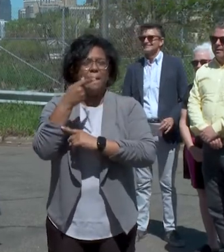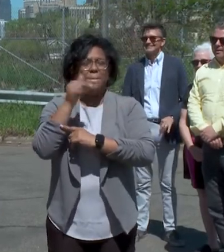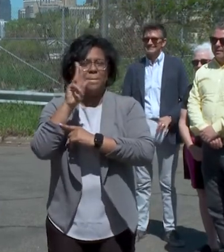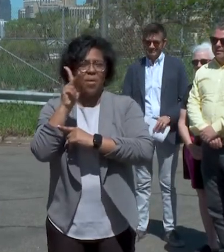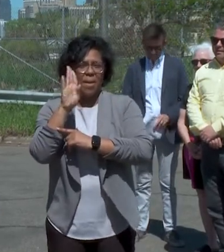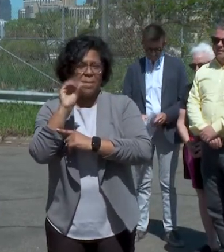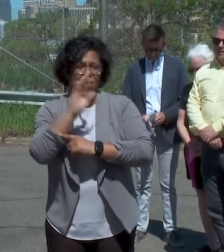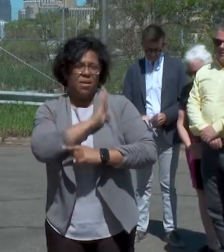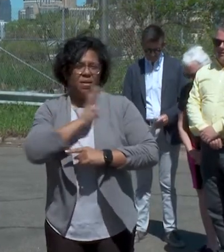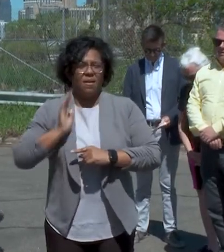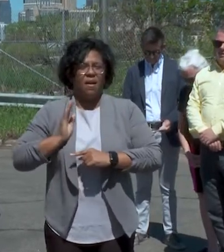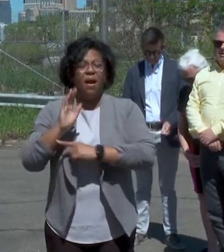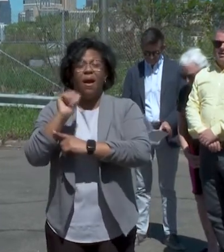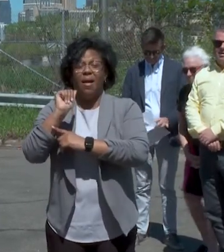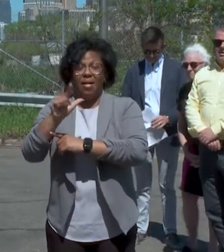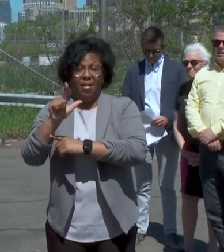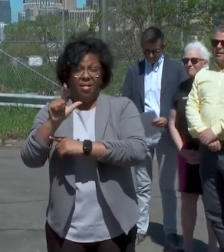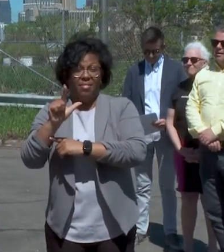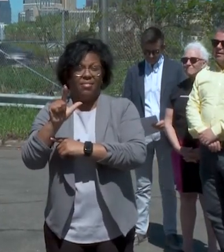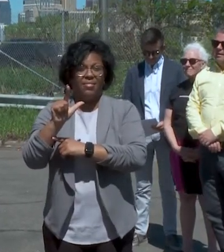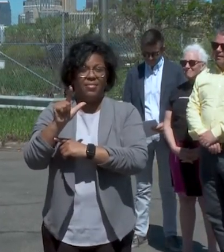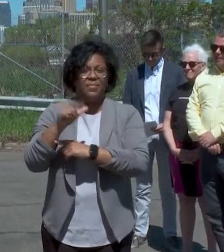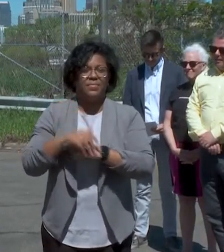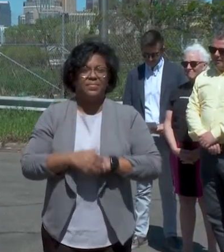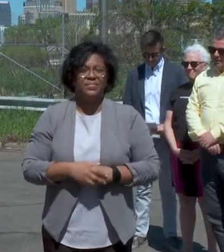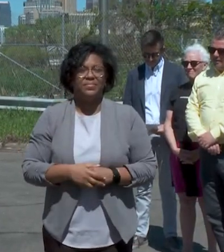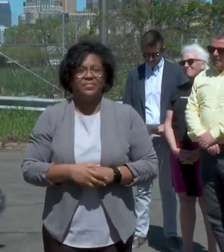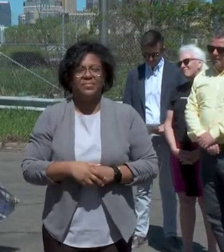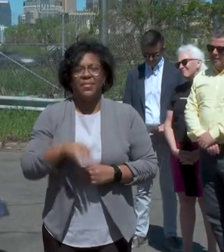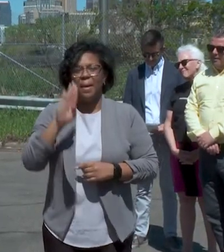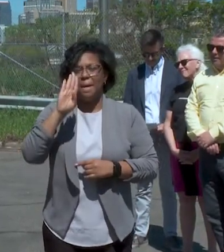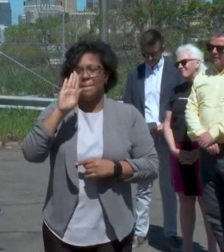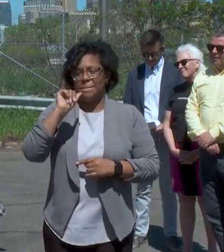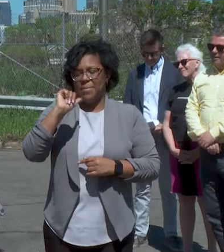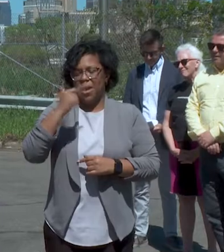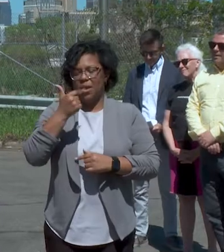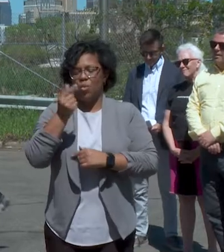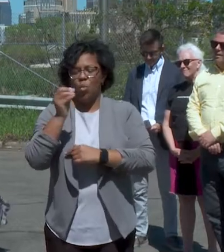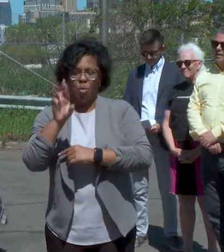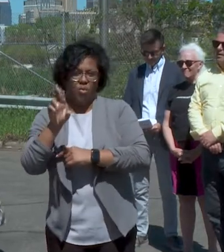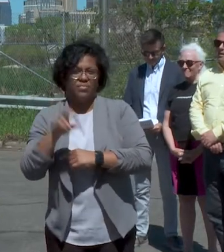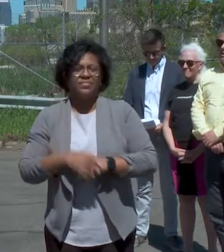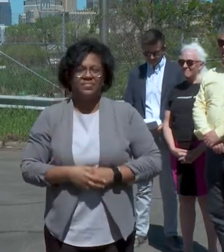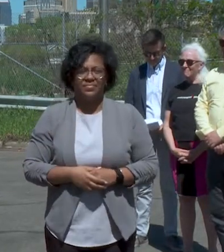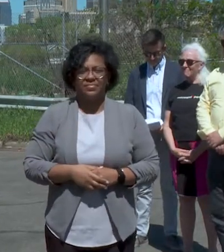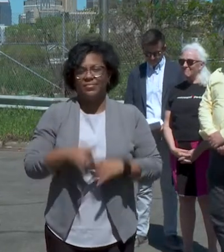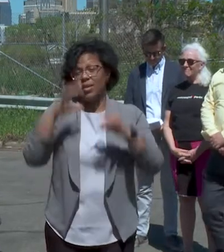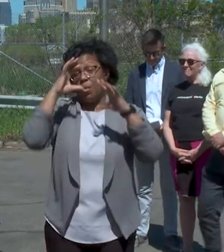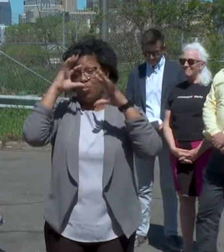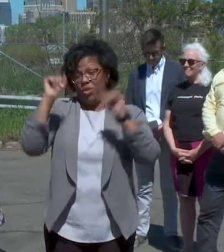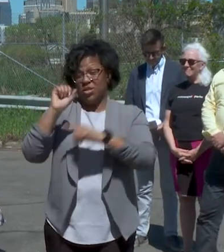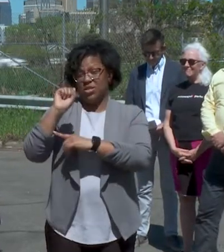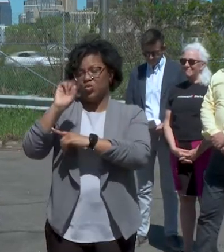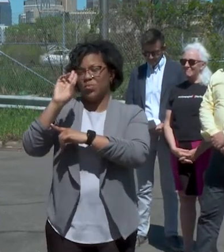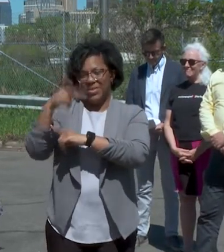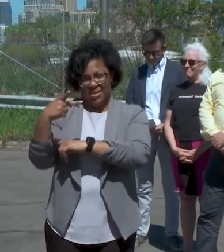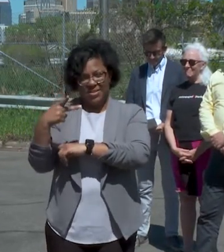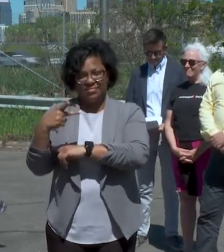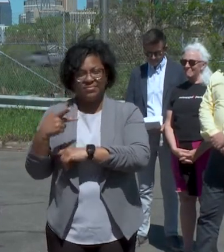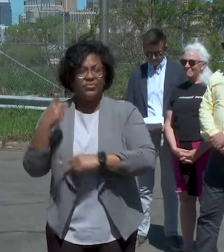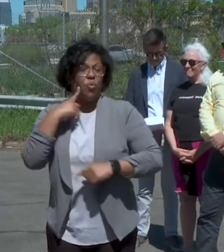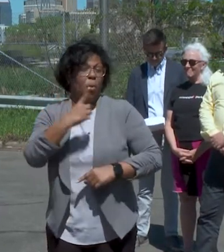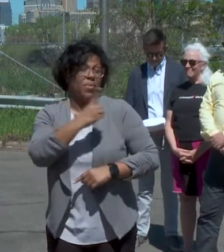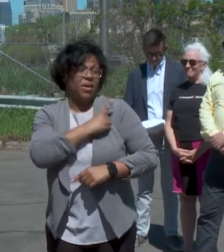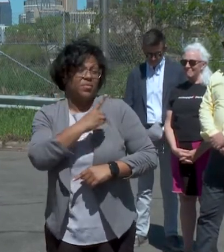All right. Welcome, everybody. My name is Al Bangoura. I'm the Superintendent for the Minneapolis Park and Recreation Board. And I